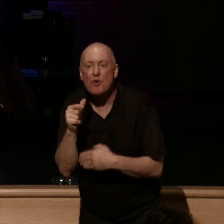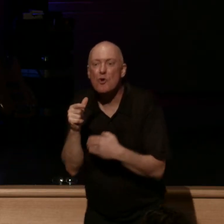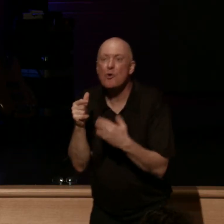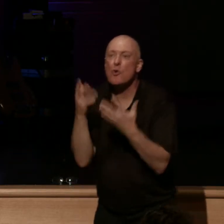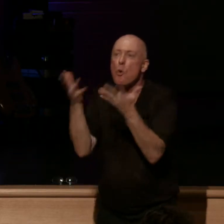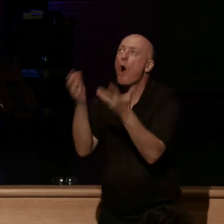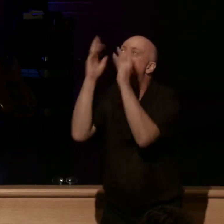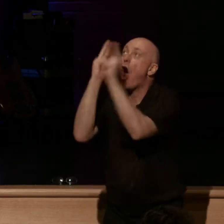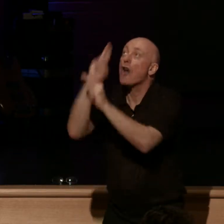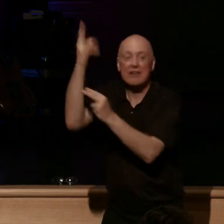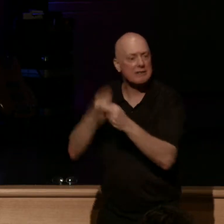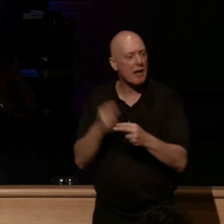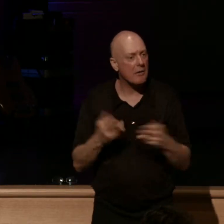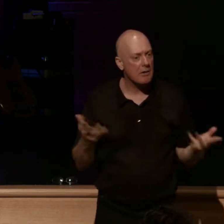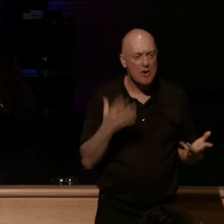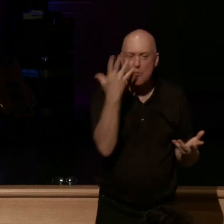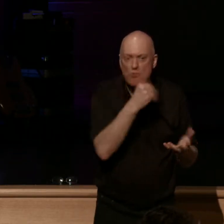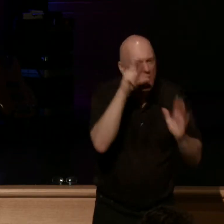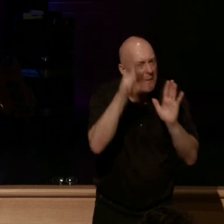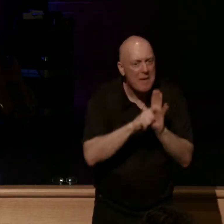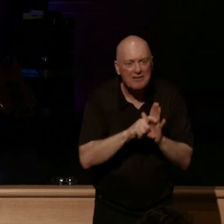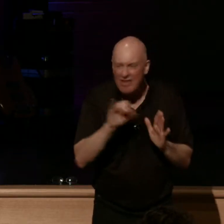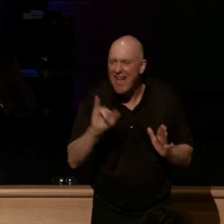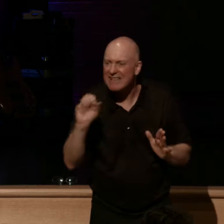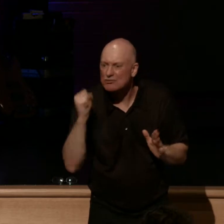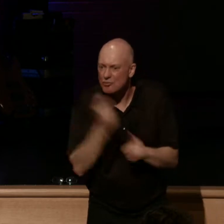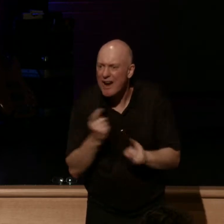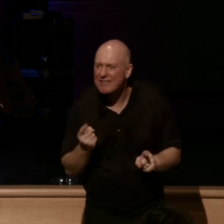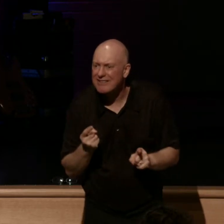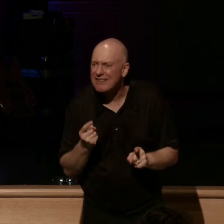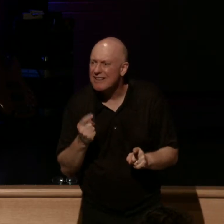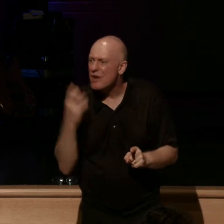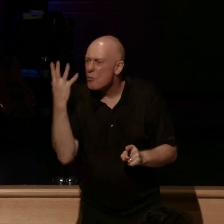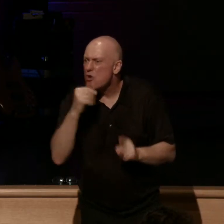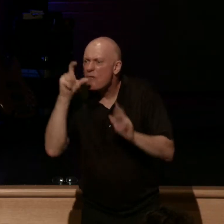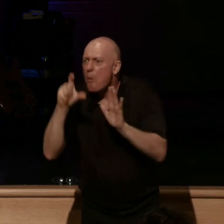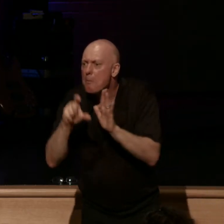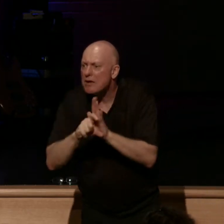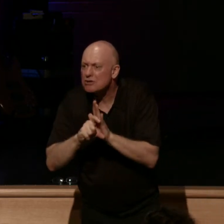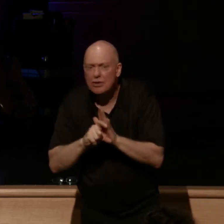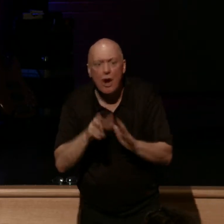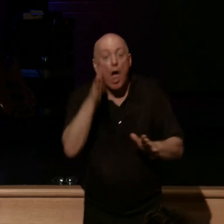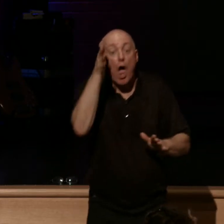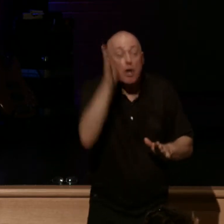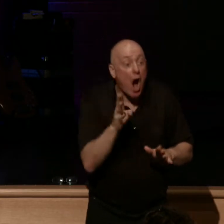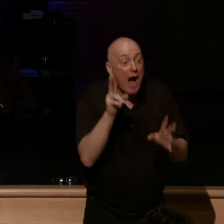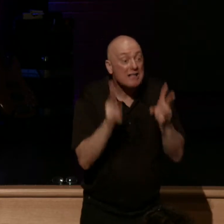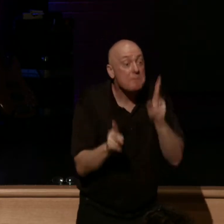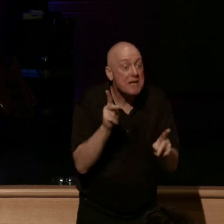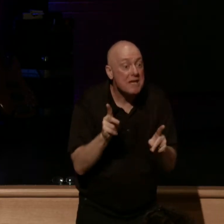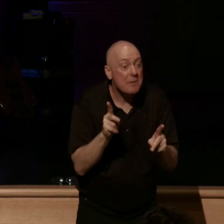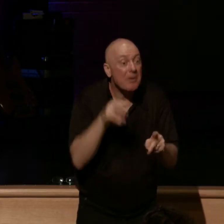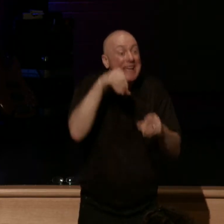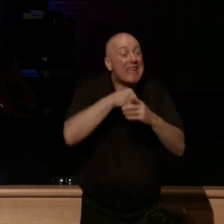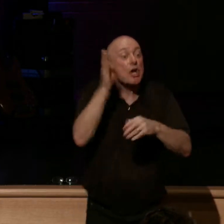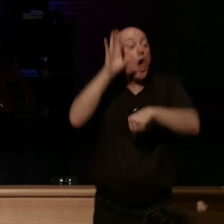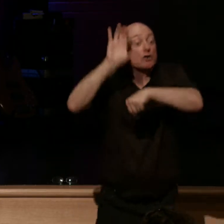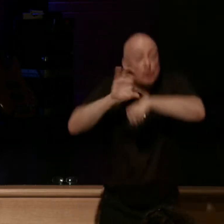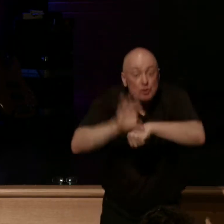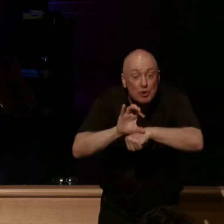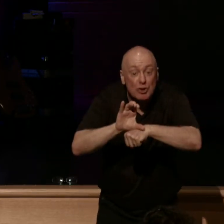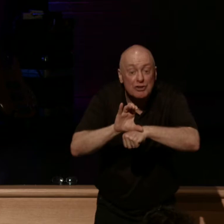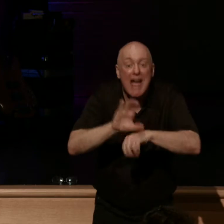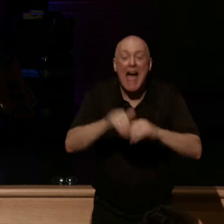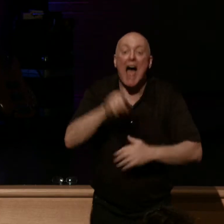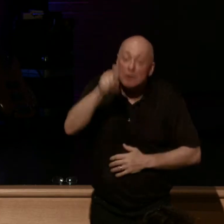esteem and honor his name. Now, what a beautiful picture that is. What a beautiful picture that is of God's people and in God's church and how